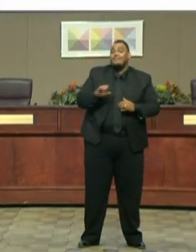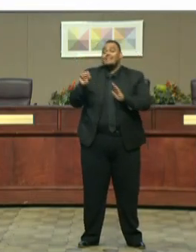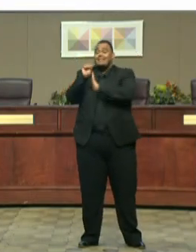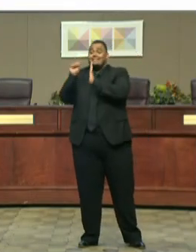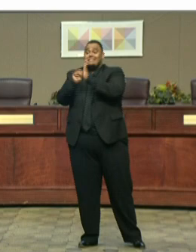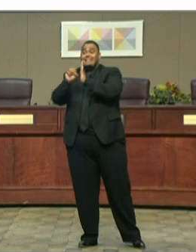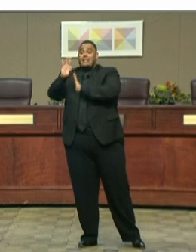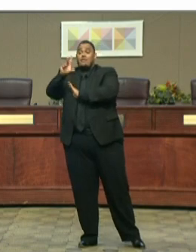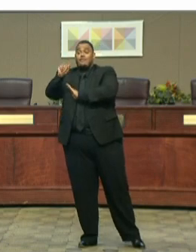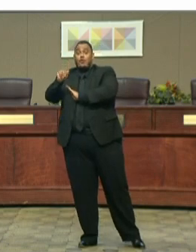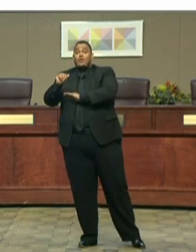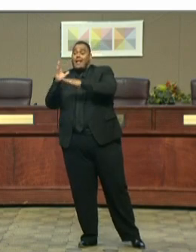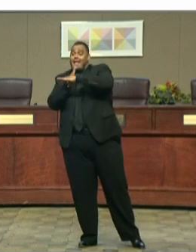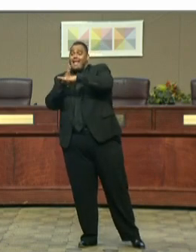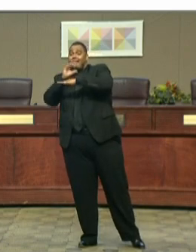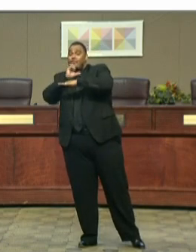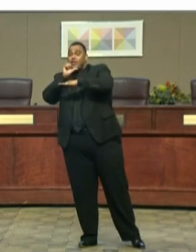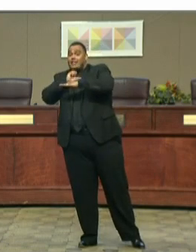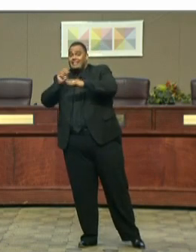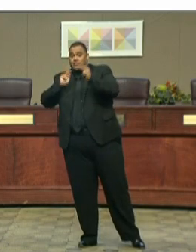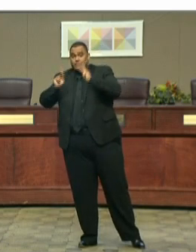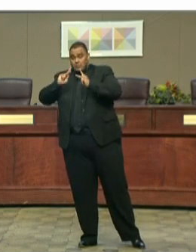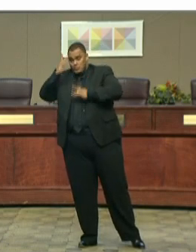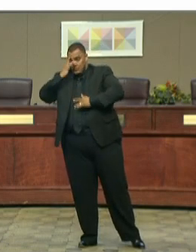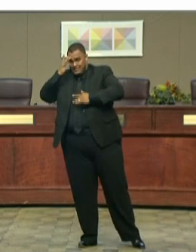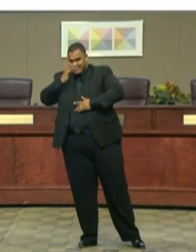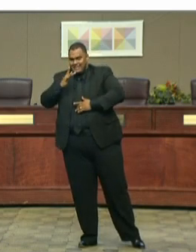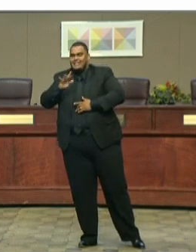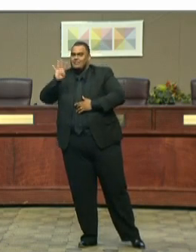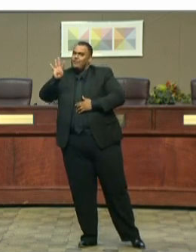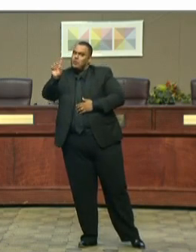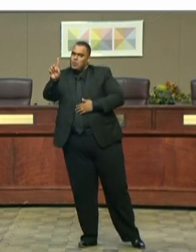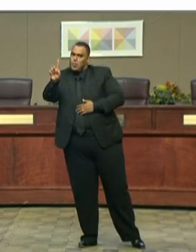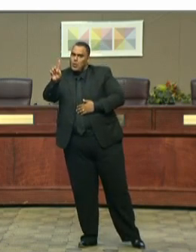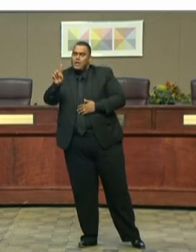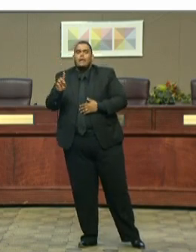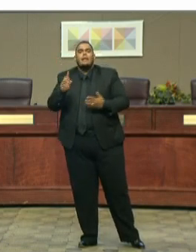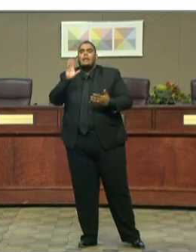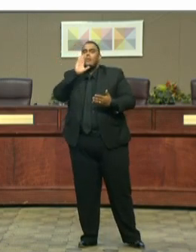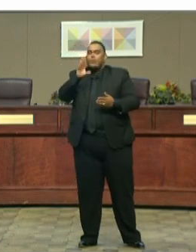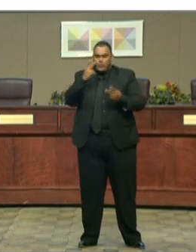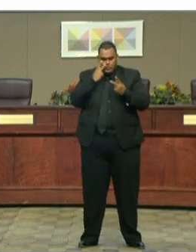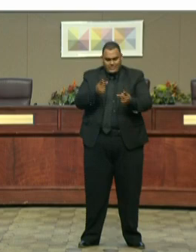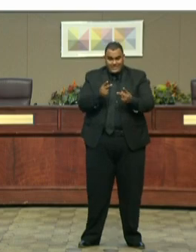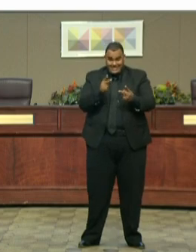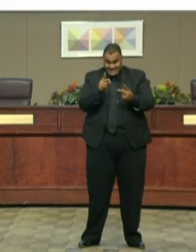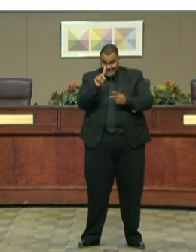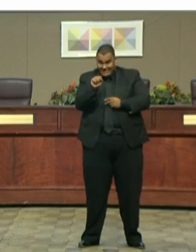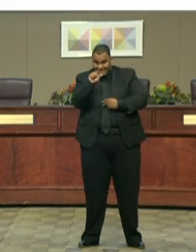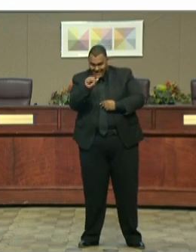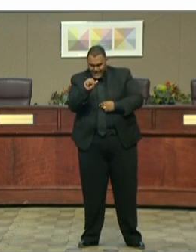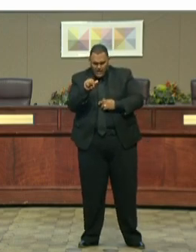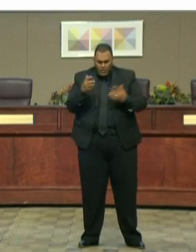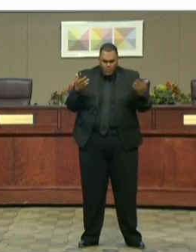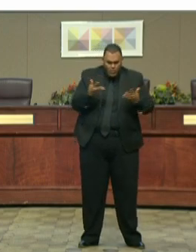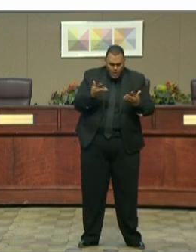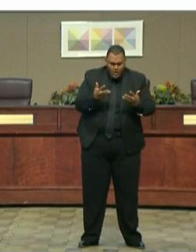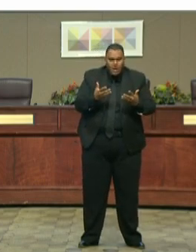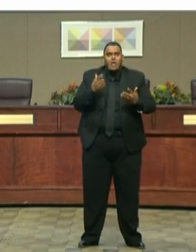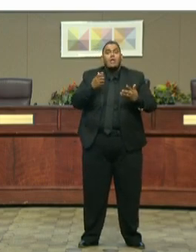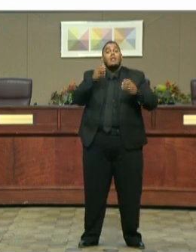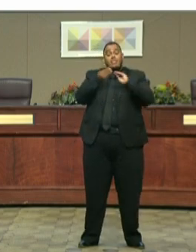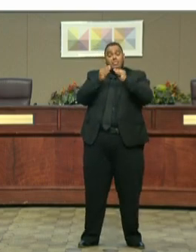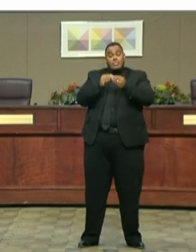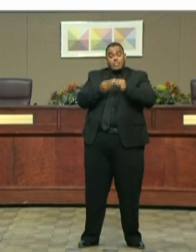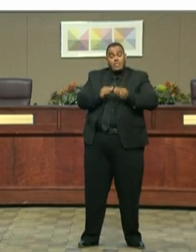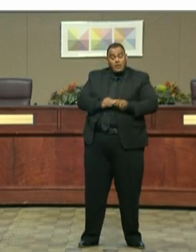may explain something else that you are going to see in the data later, and is that we, even with this increased number,